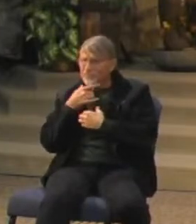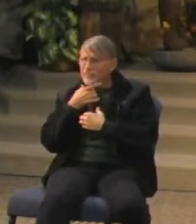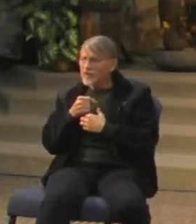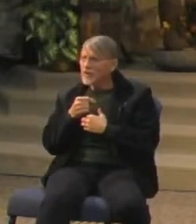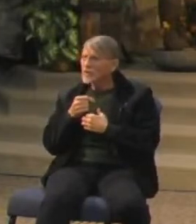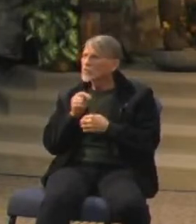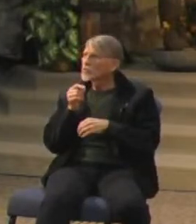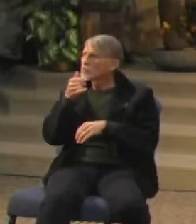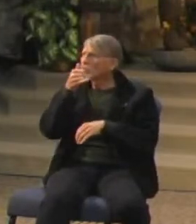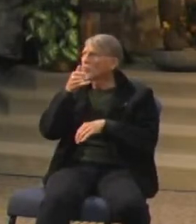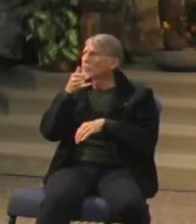that?